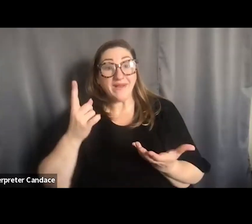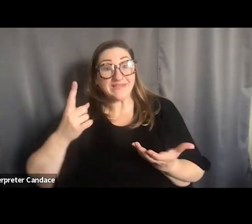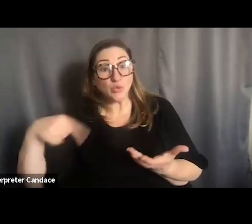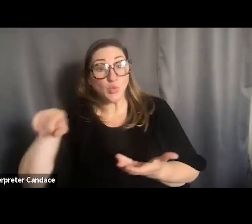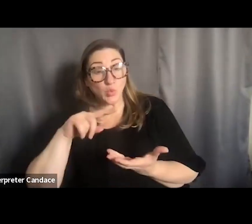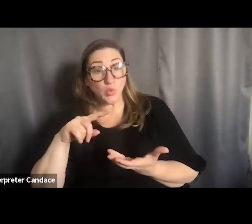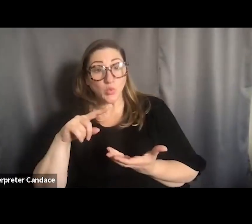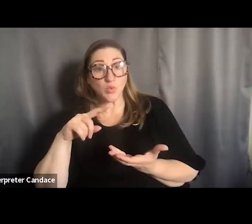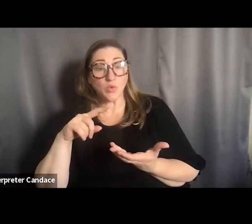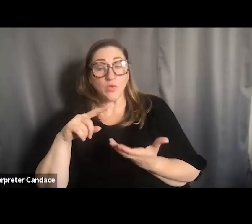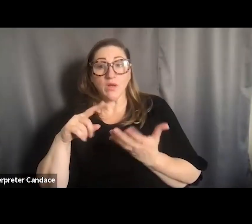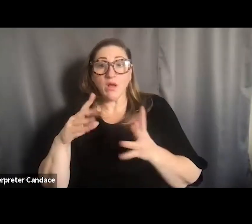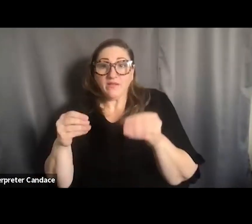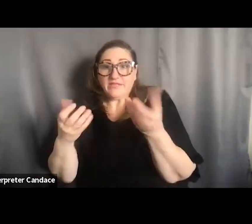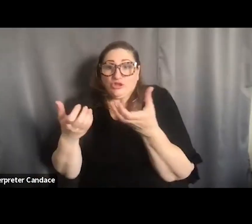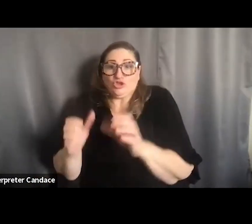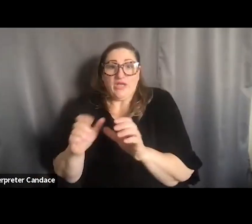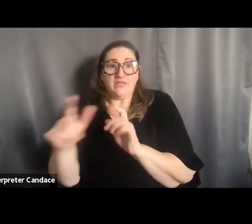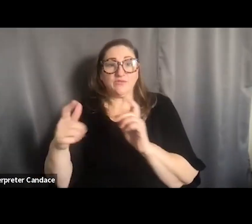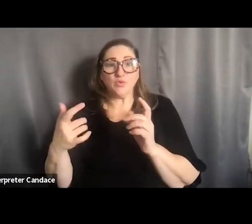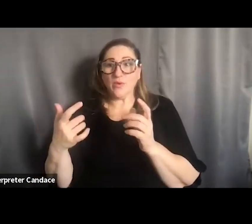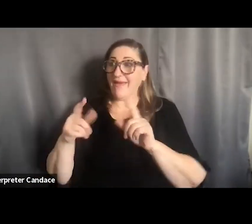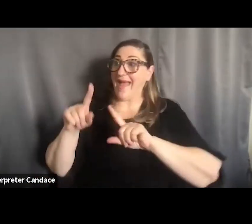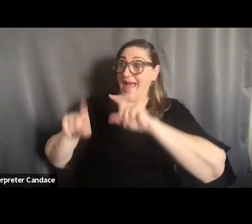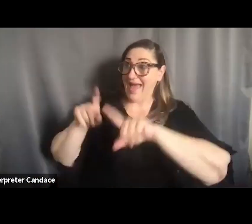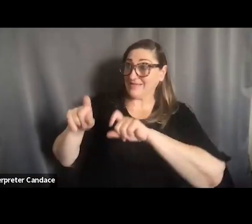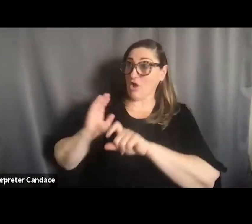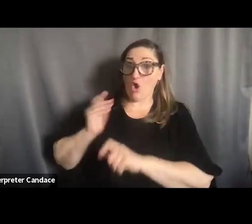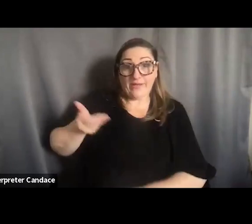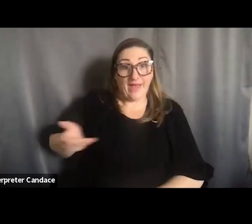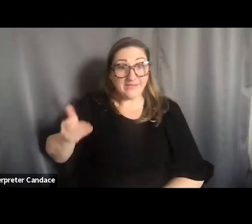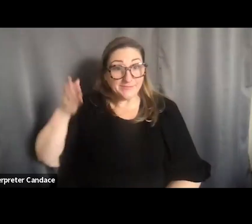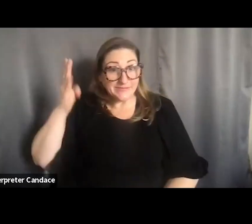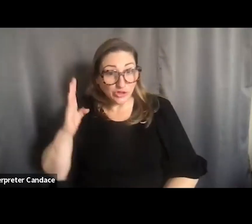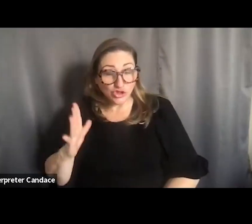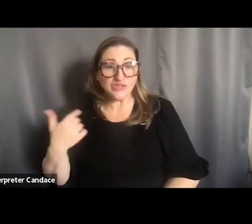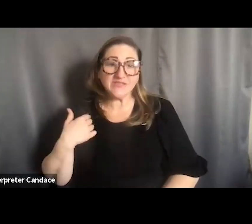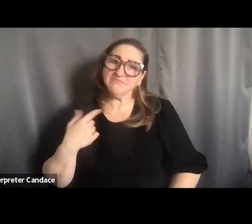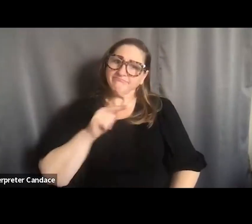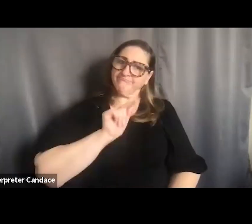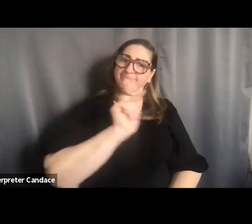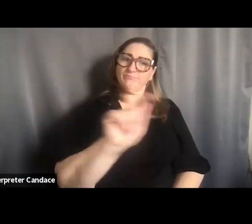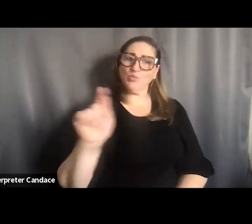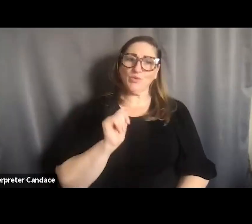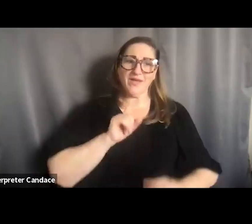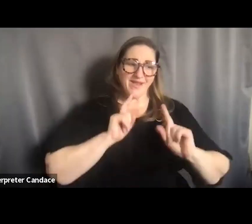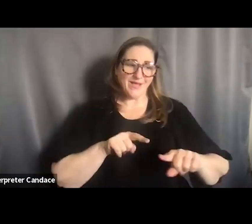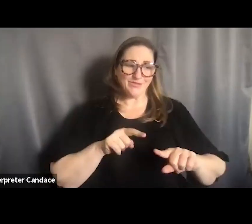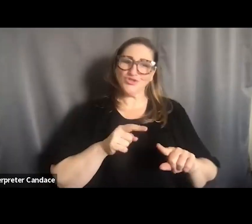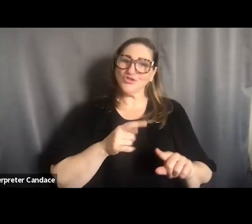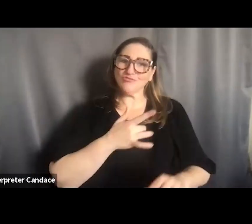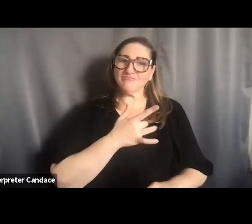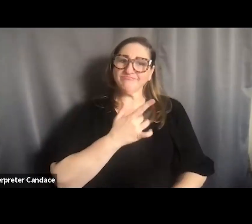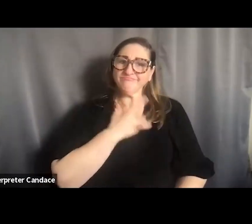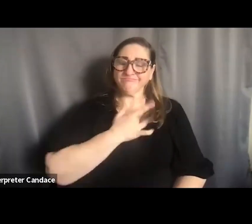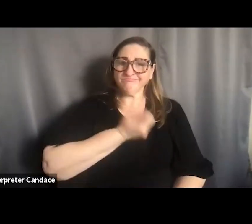same question as our guests in small groups. So how are you building our New York City dance? share a measure you have taken to create positive change